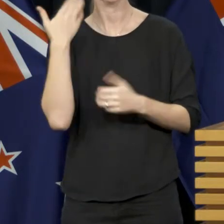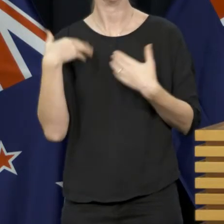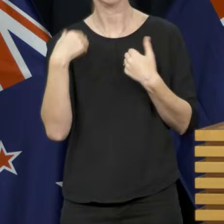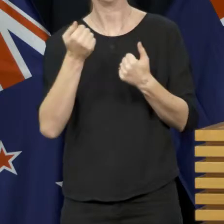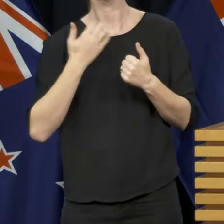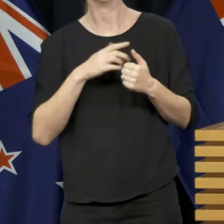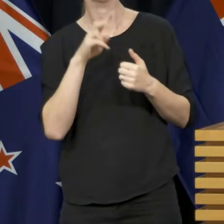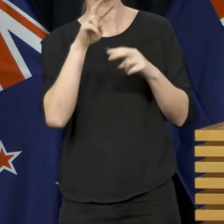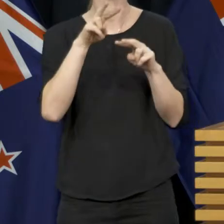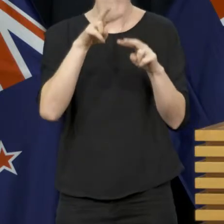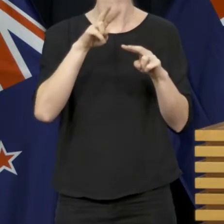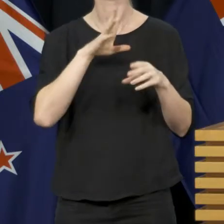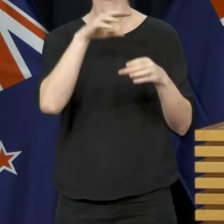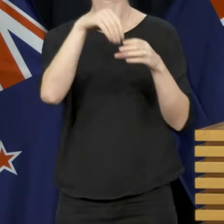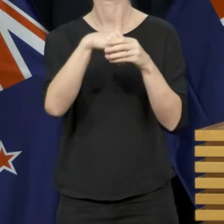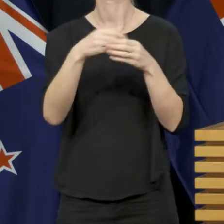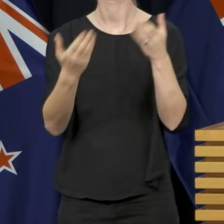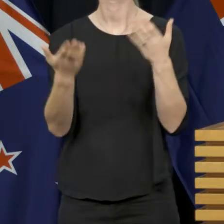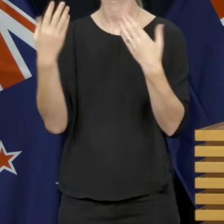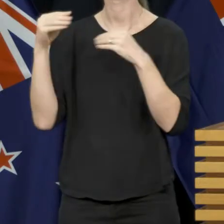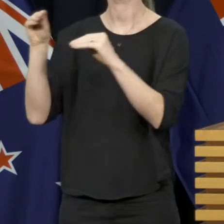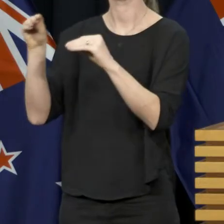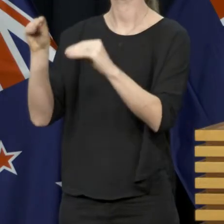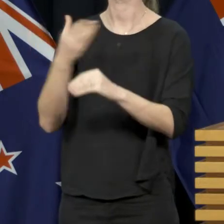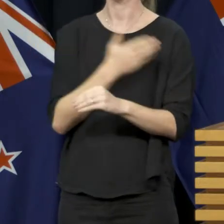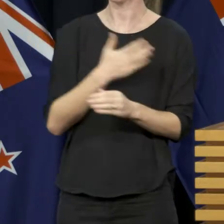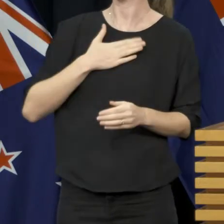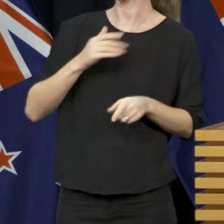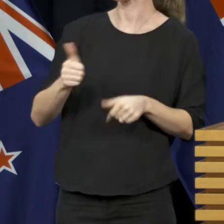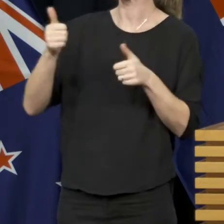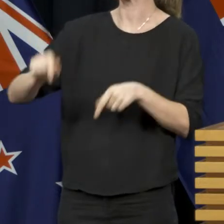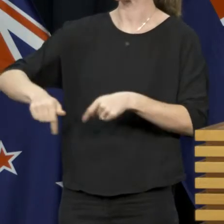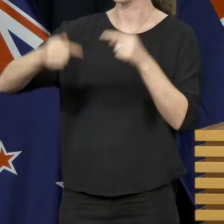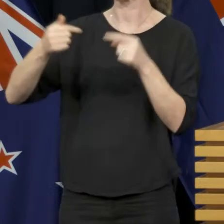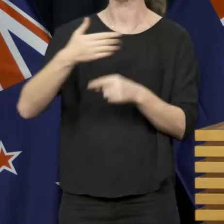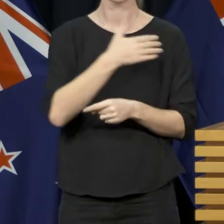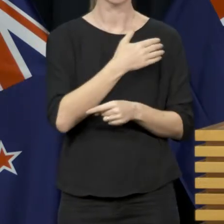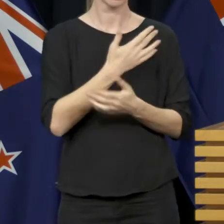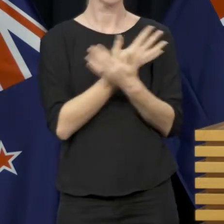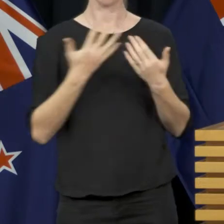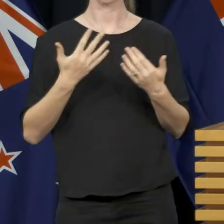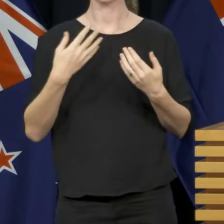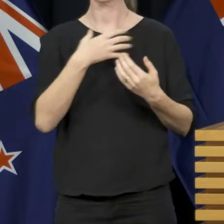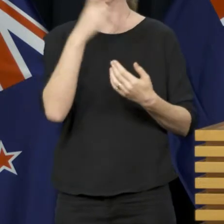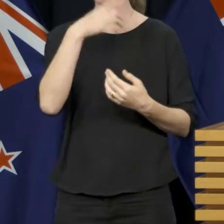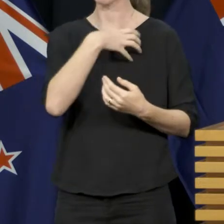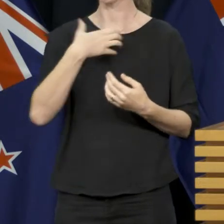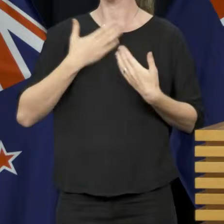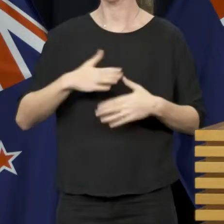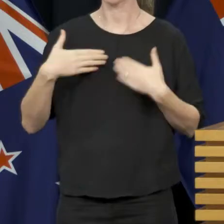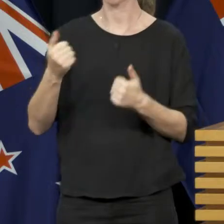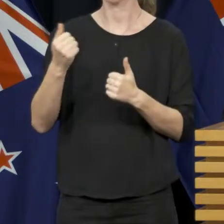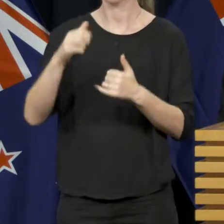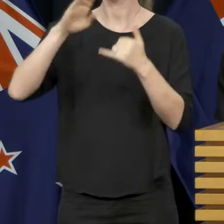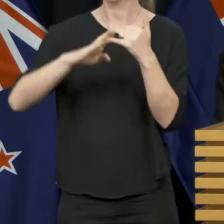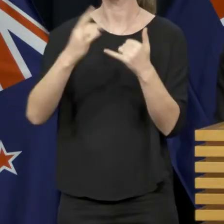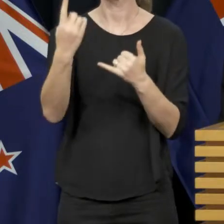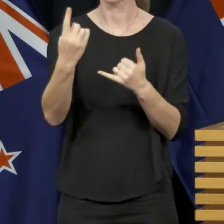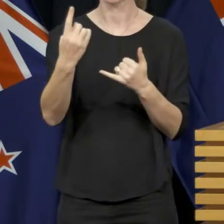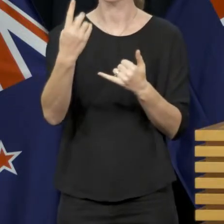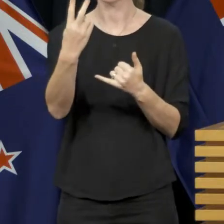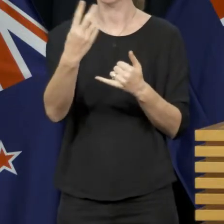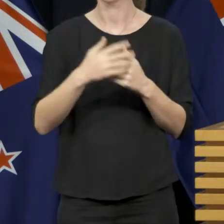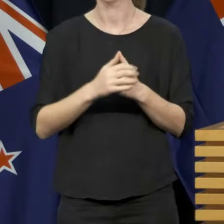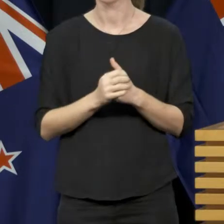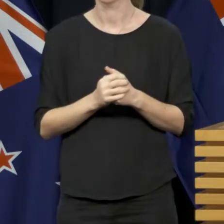to go on to instead of education? Oh, look, I like a good challenge. Very few in government on health. All right, we'll just look at last couple